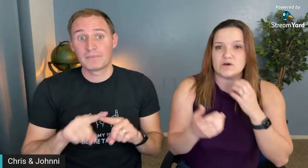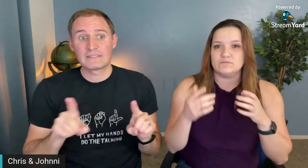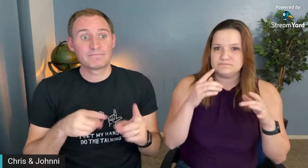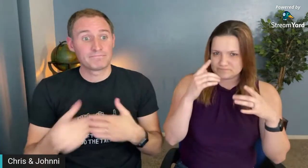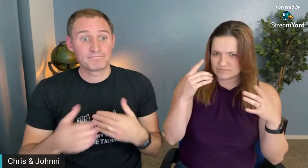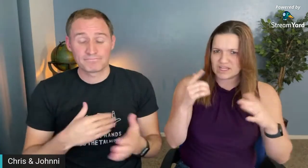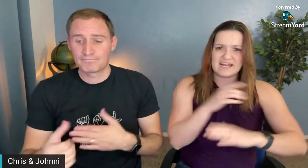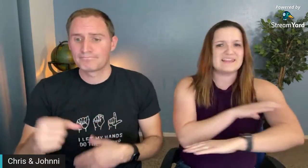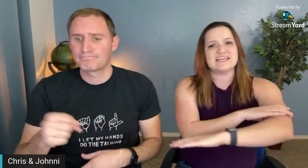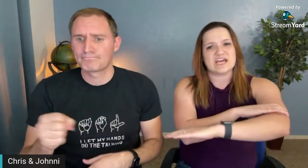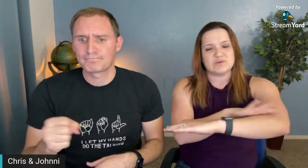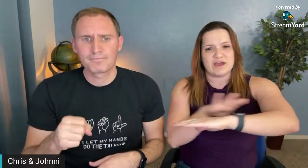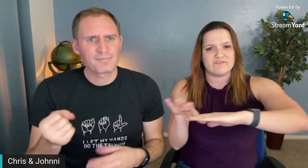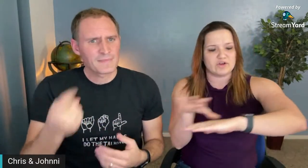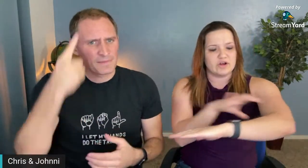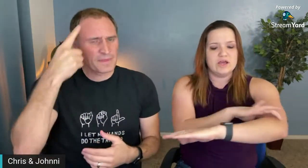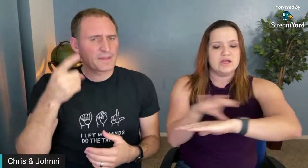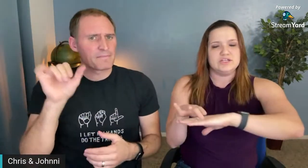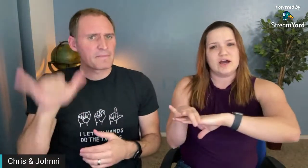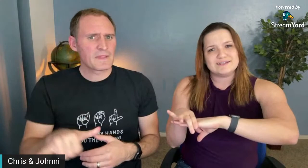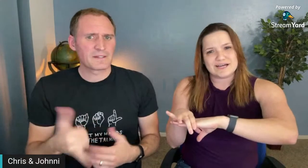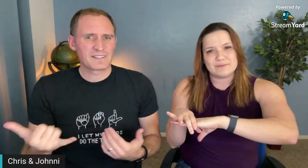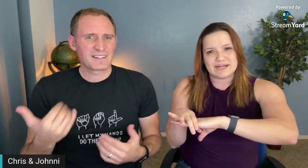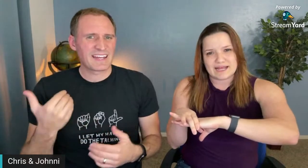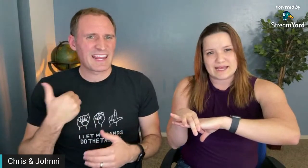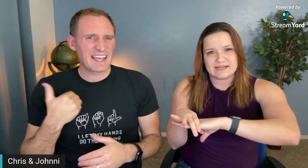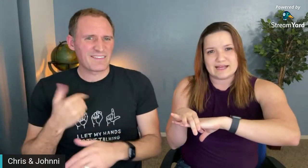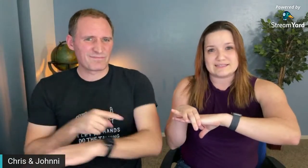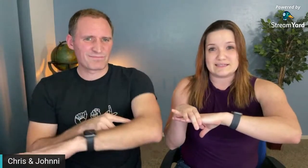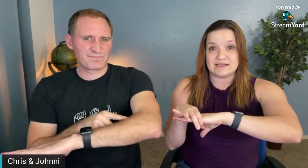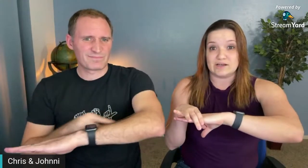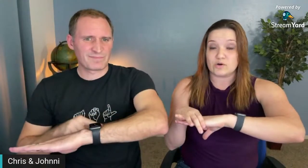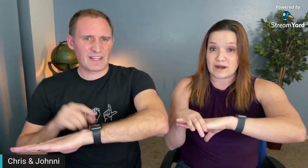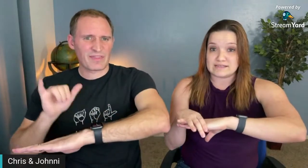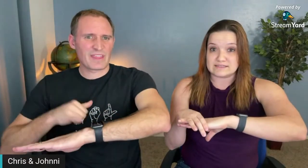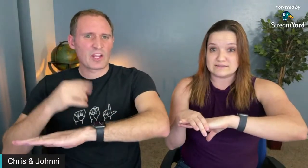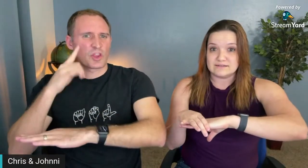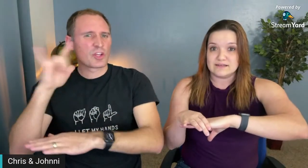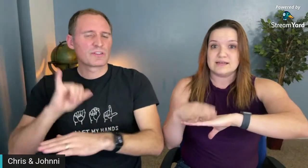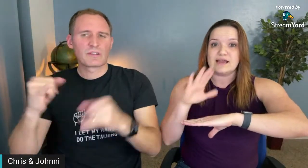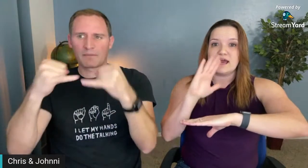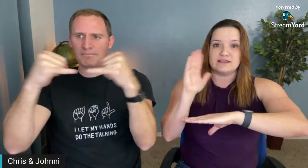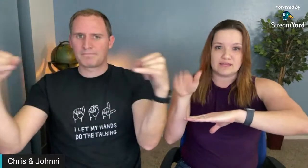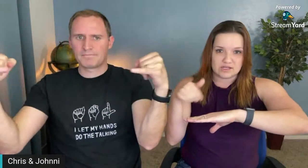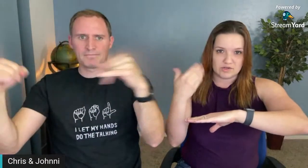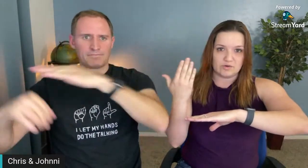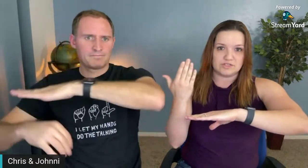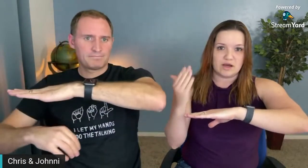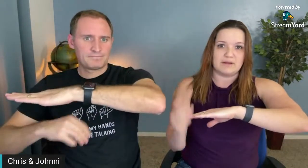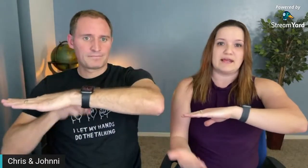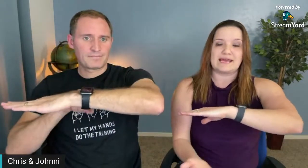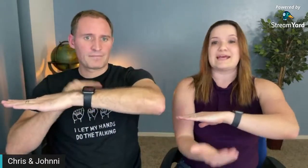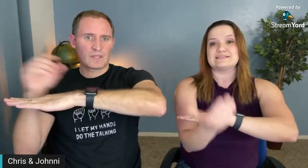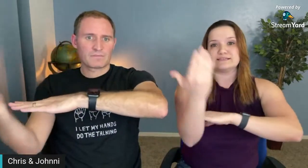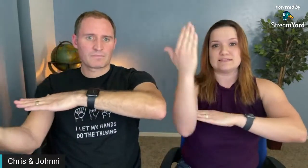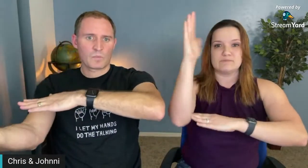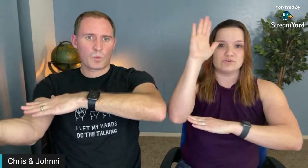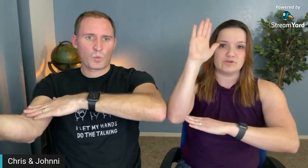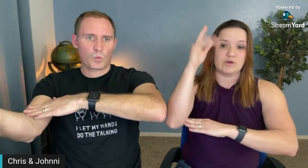So kind of think of that. You have your non-dominant hand as the horizon, and then your dominant hand as the sun, portraying